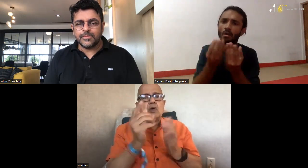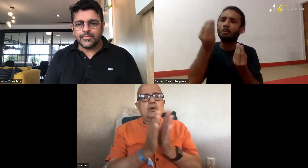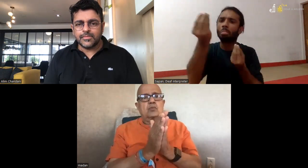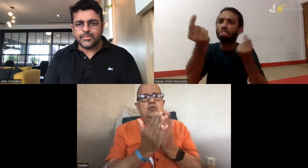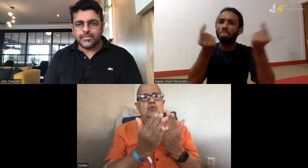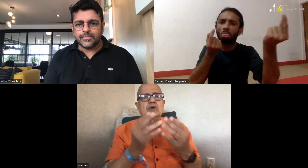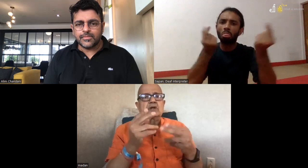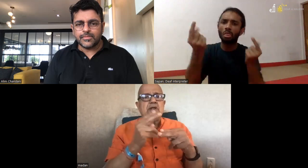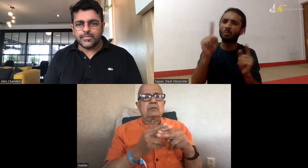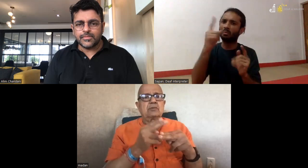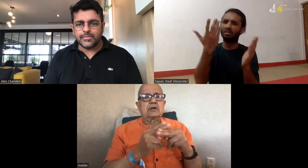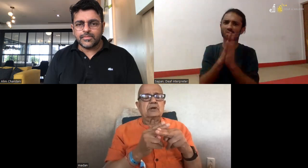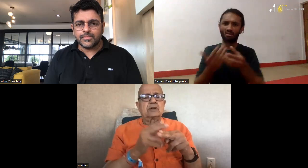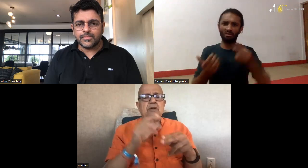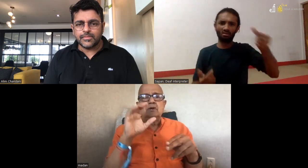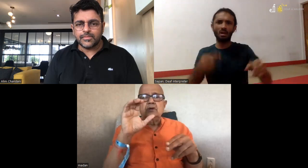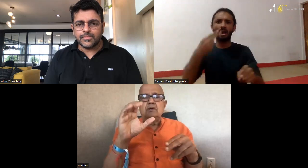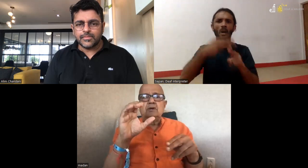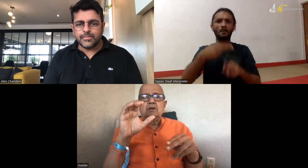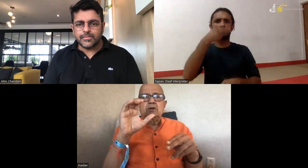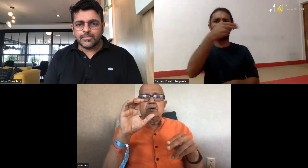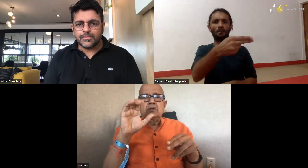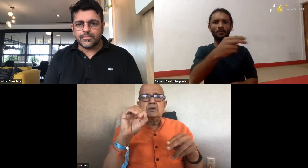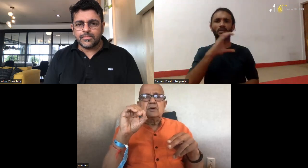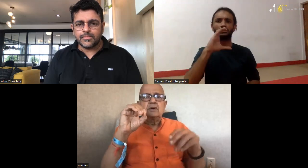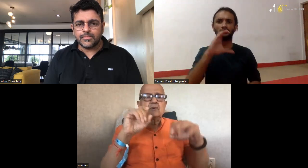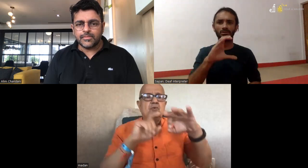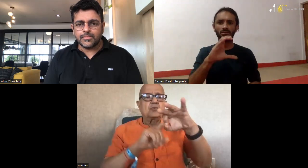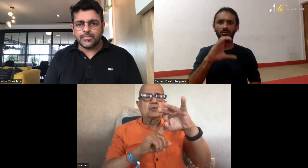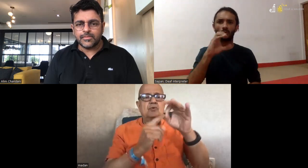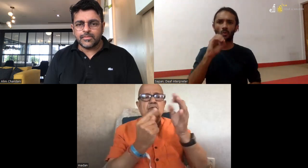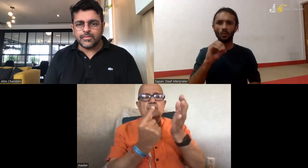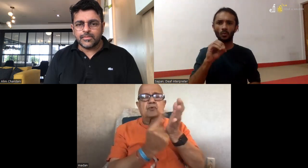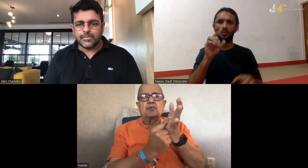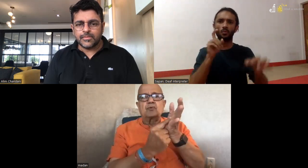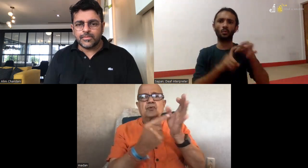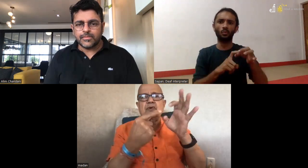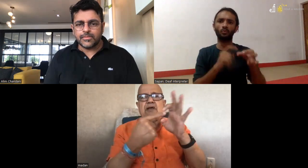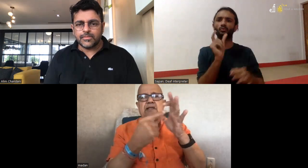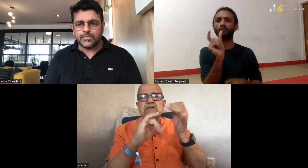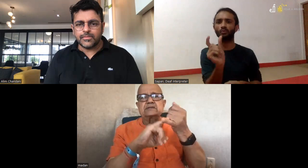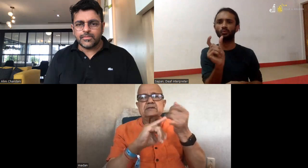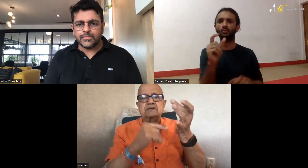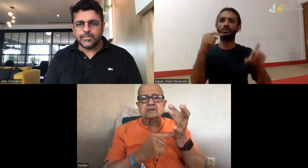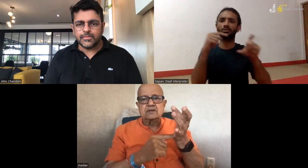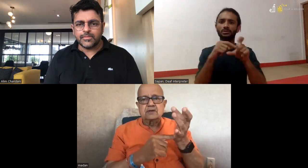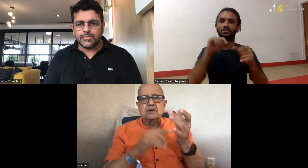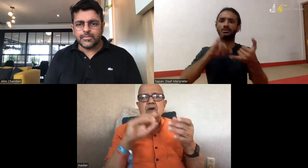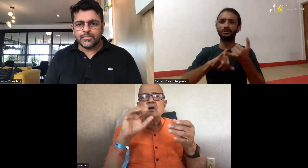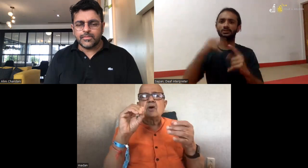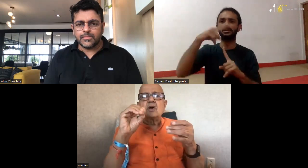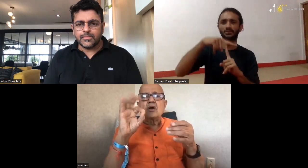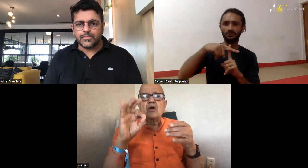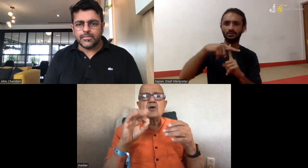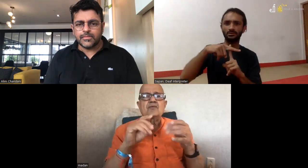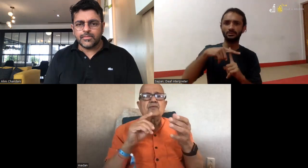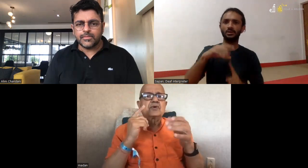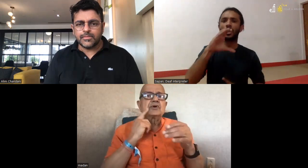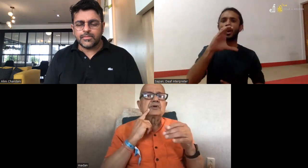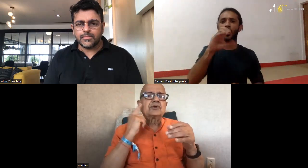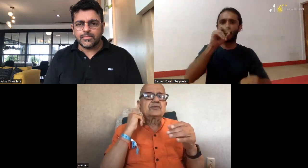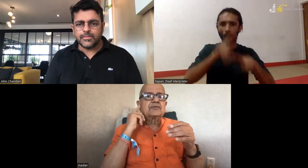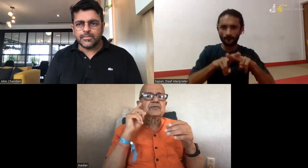and people asked me if I would want to go to more schools and start writing about them, be it in Lucknow, Kolkata, etc., different